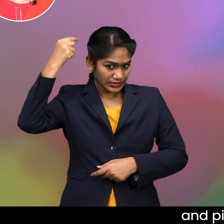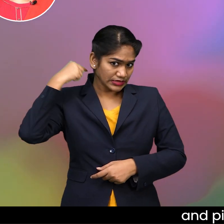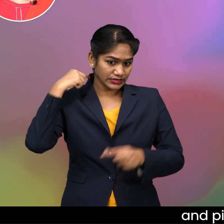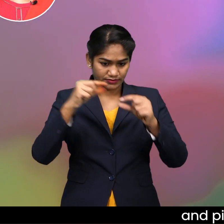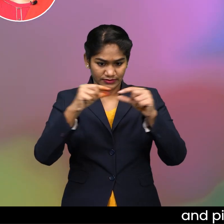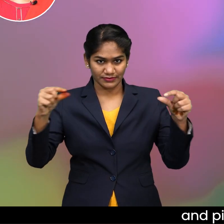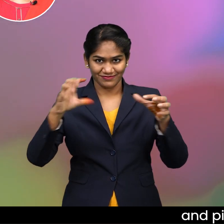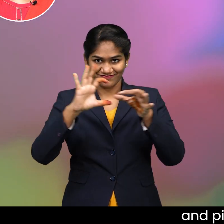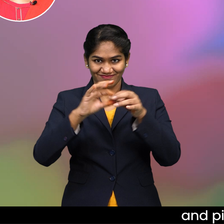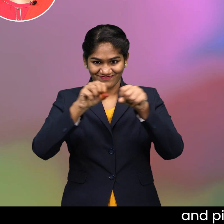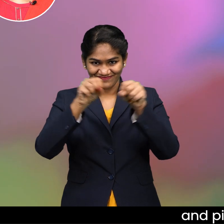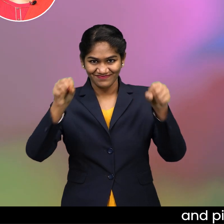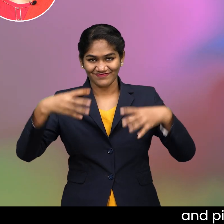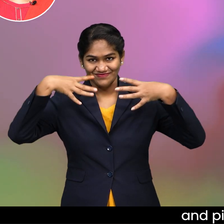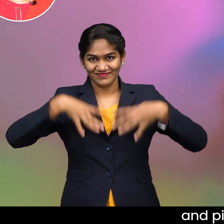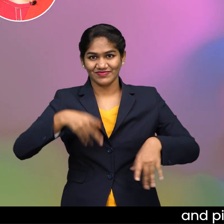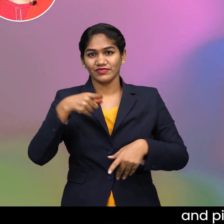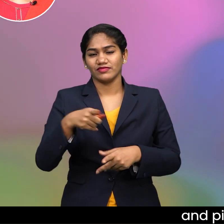and pituitary gland.